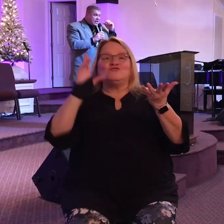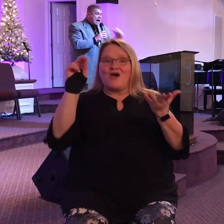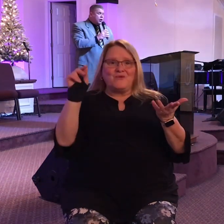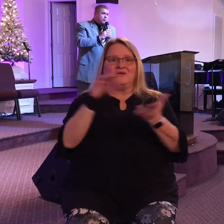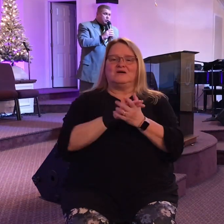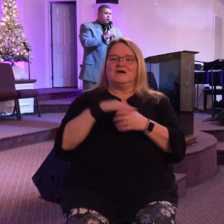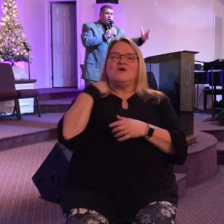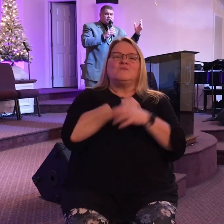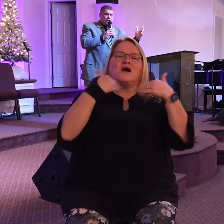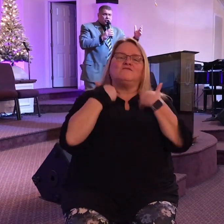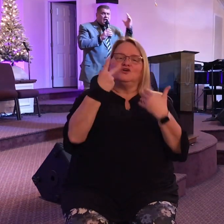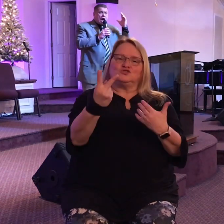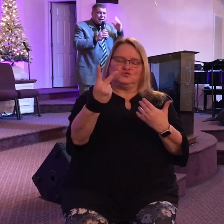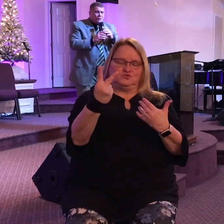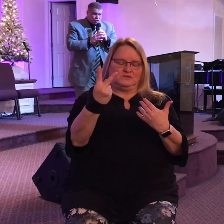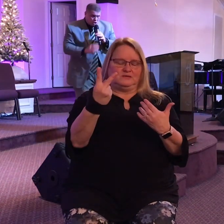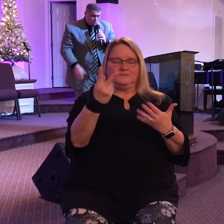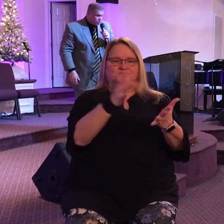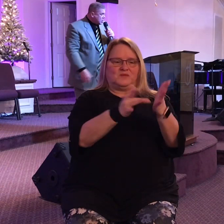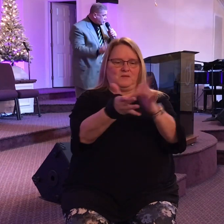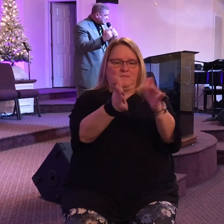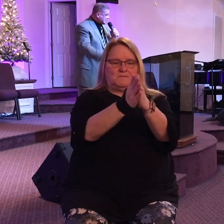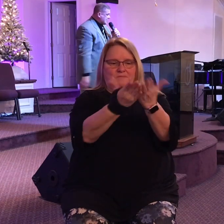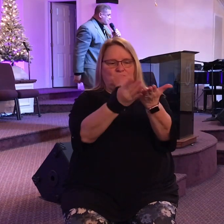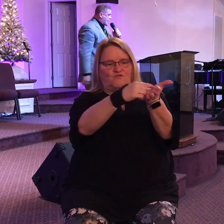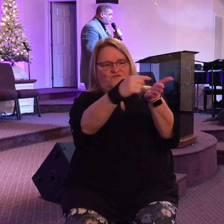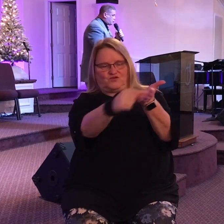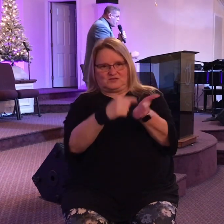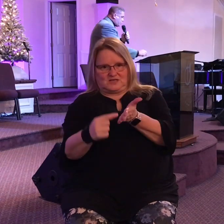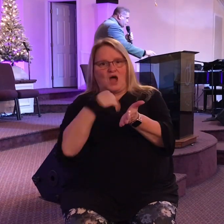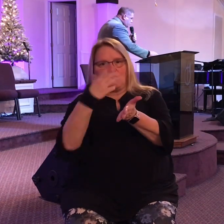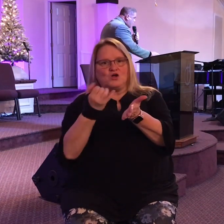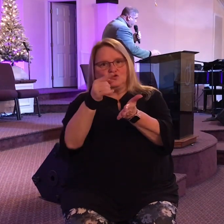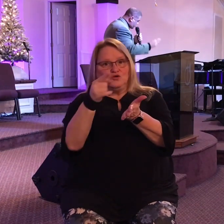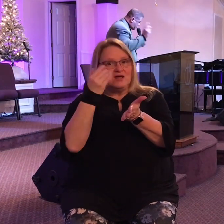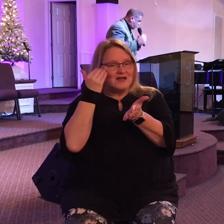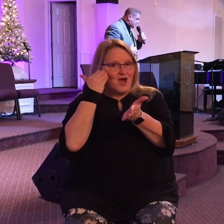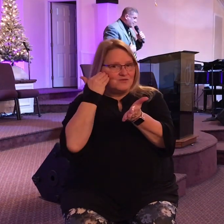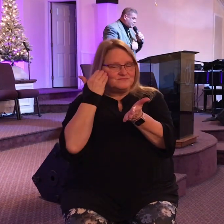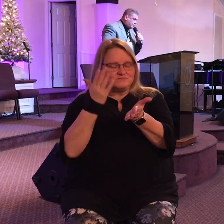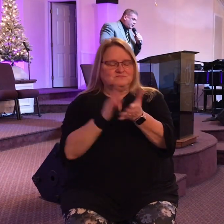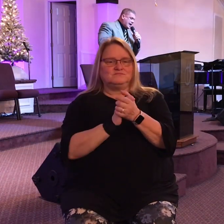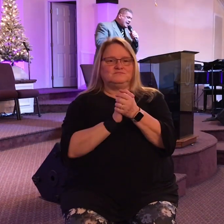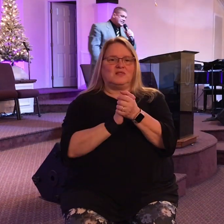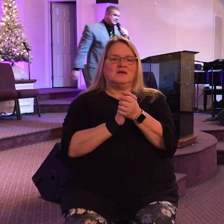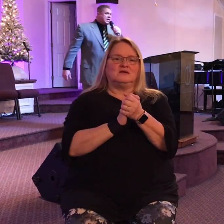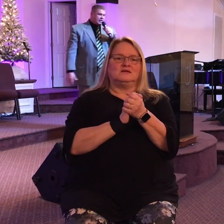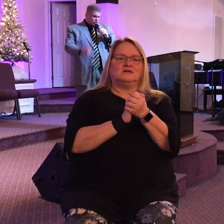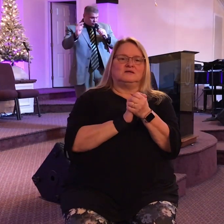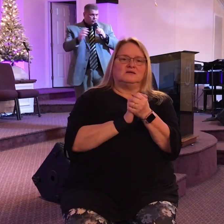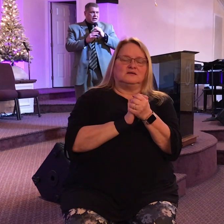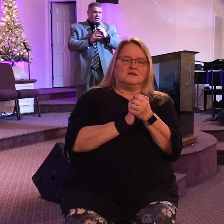scripture that I want to draw to your attention about the church. Jesus says in Matthew 22, verses 37 through 39, he